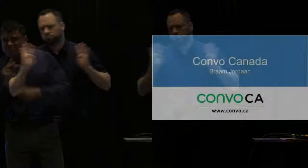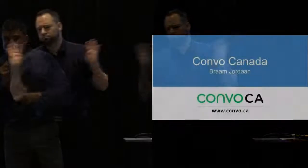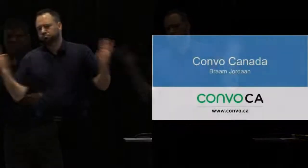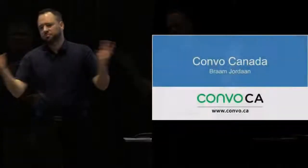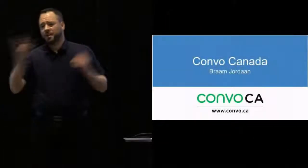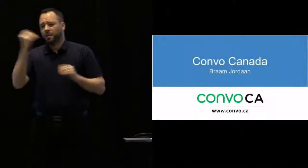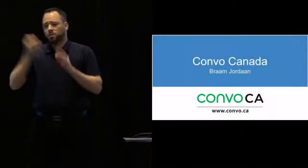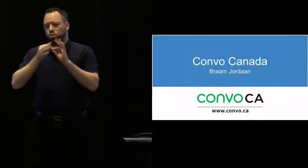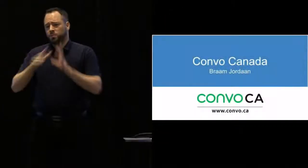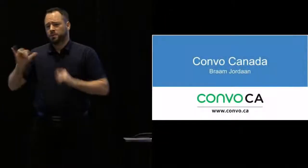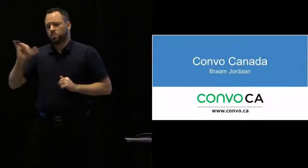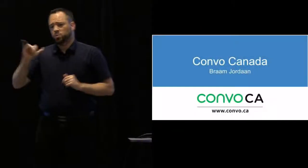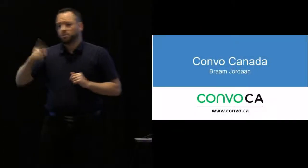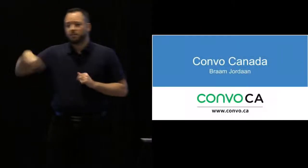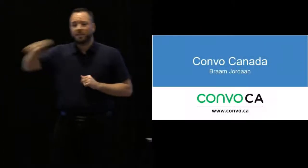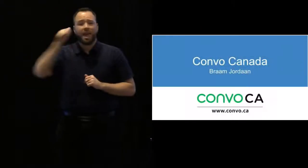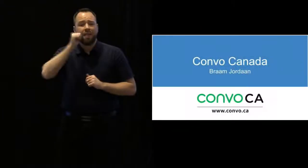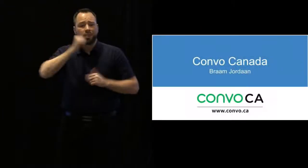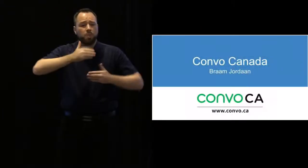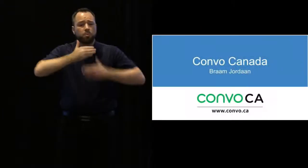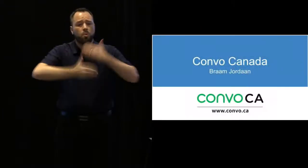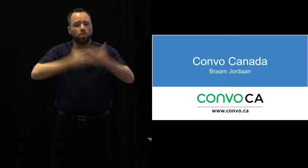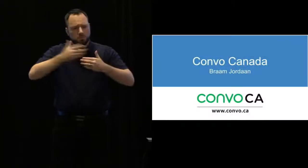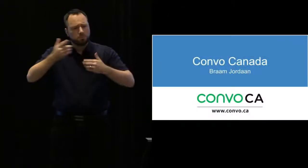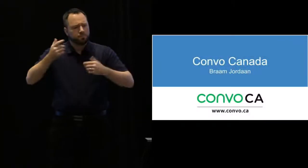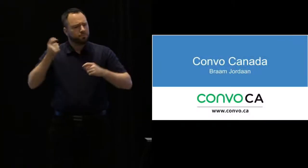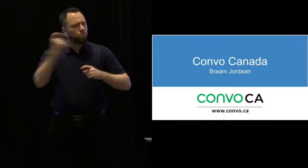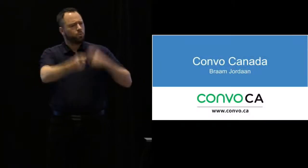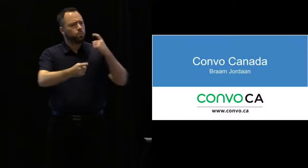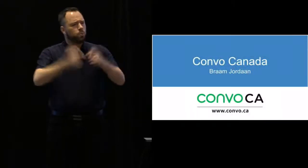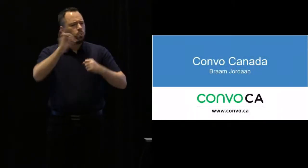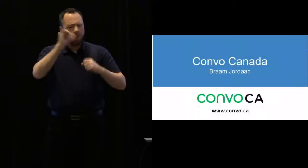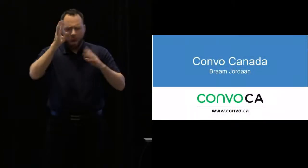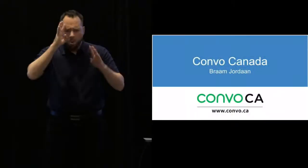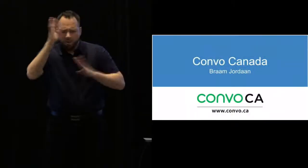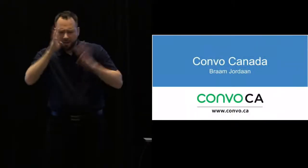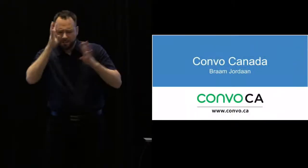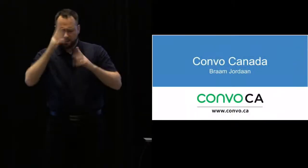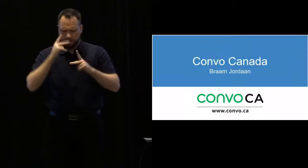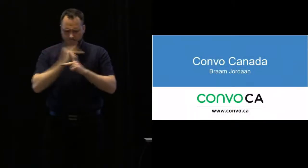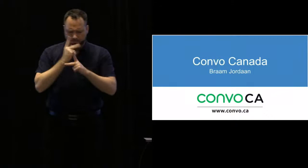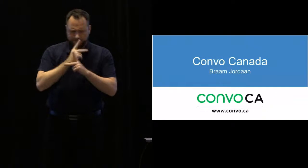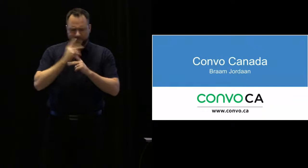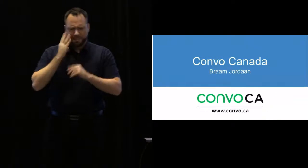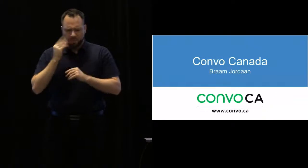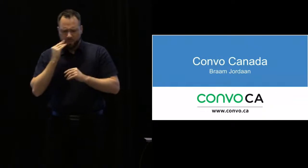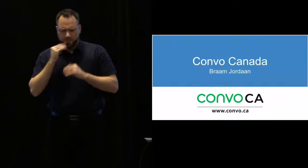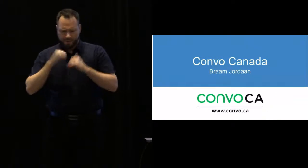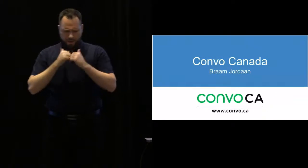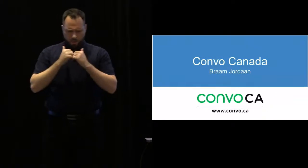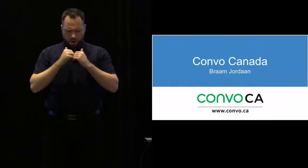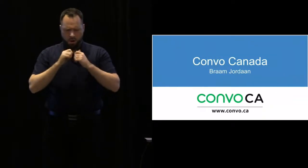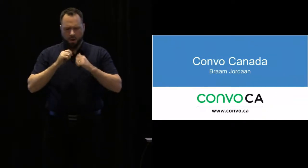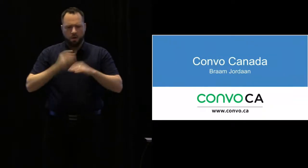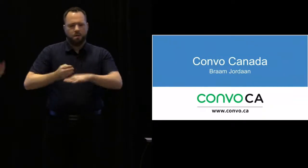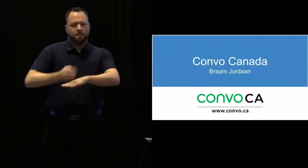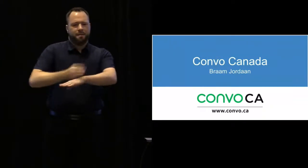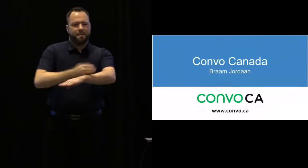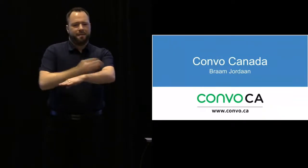We have a wonderful team of employees and interpreters who work with us. Every person has contributed